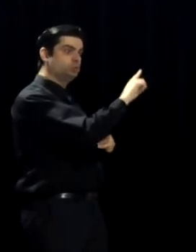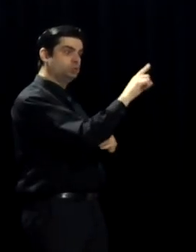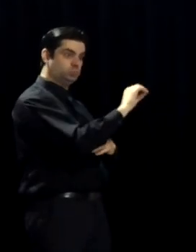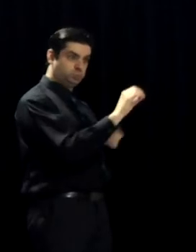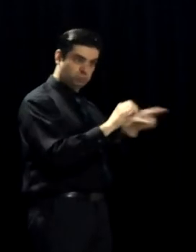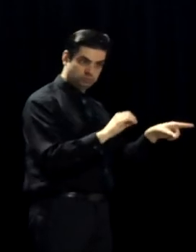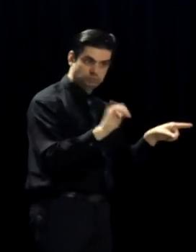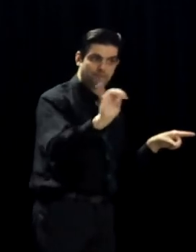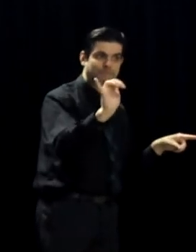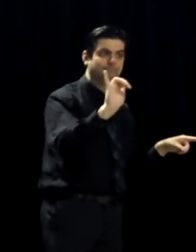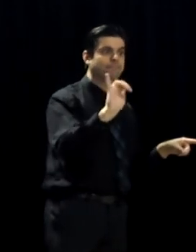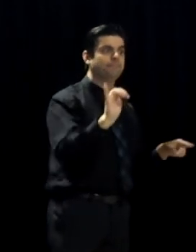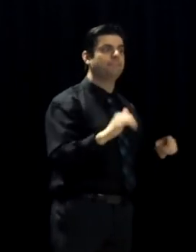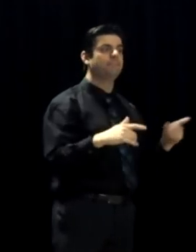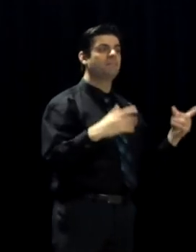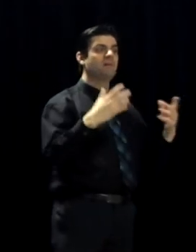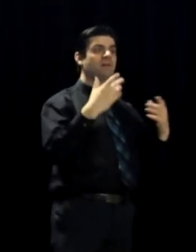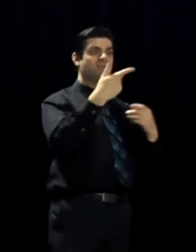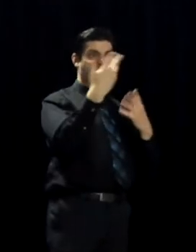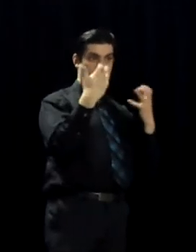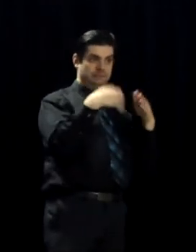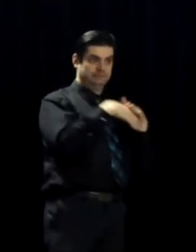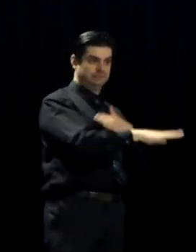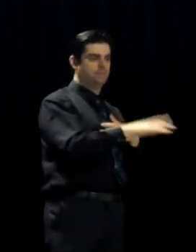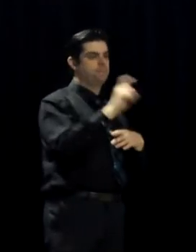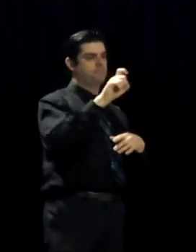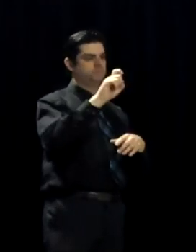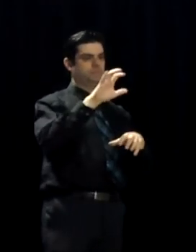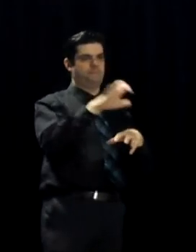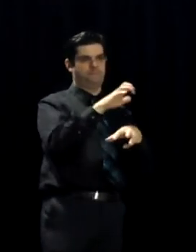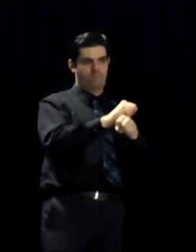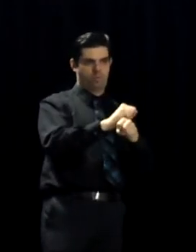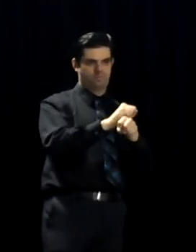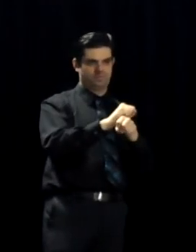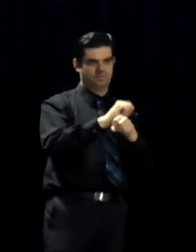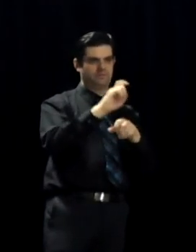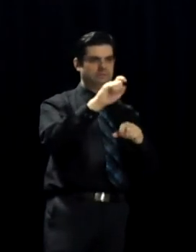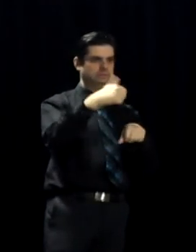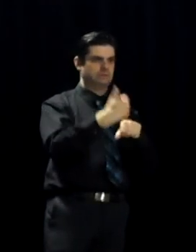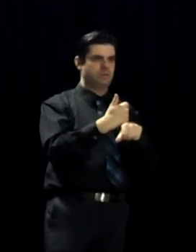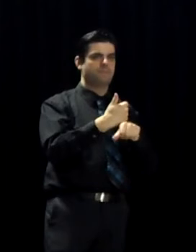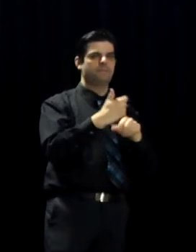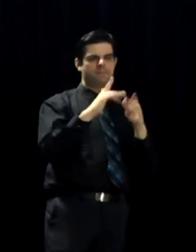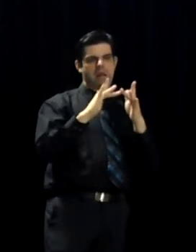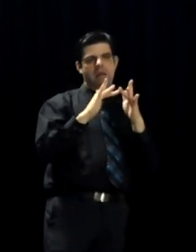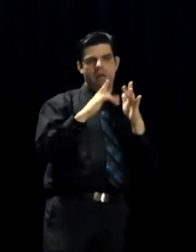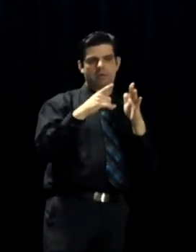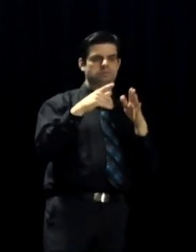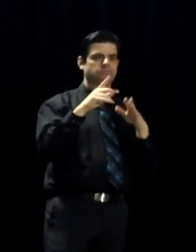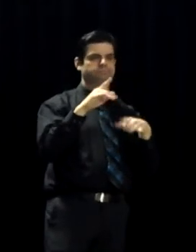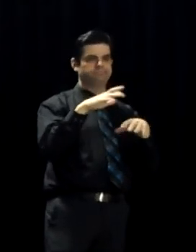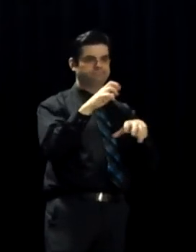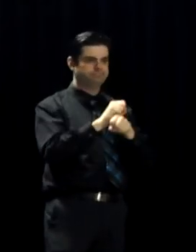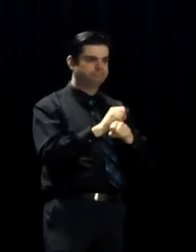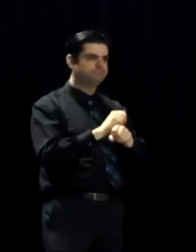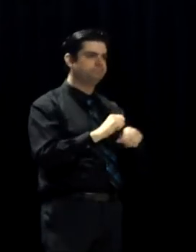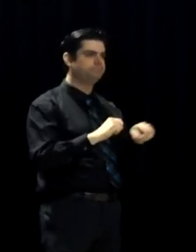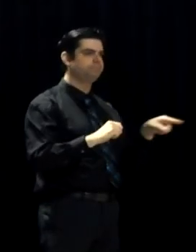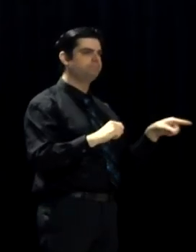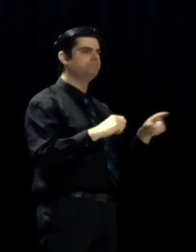appointment via reservations or calling ahead. You needed a temperature check,